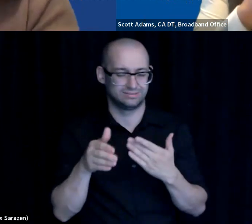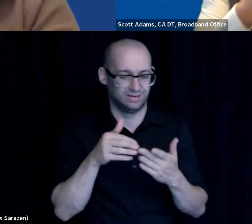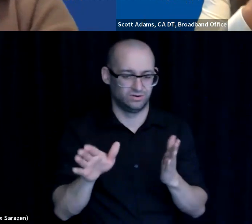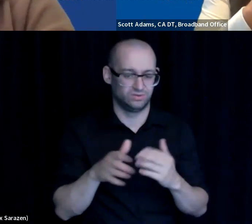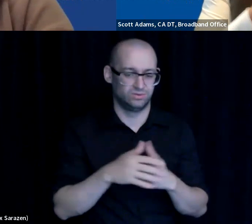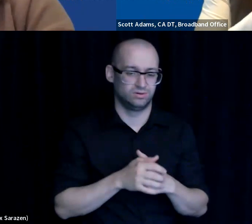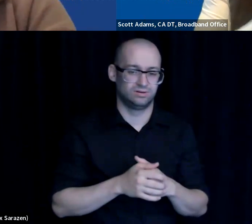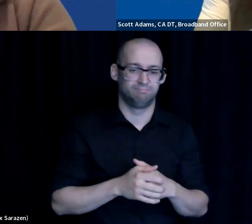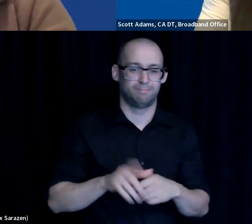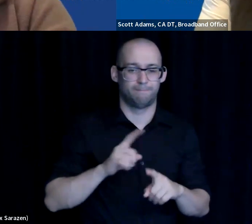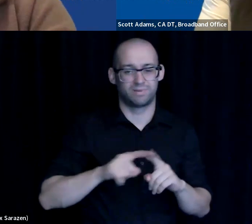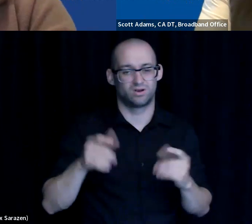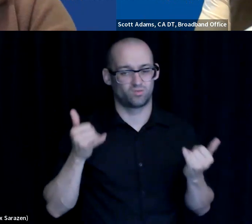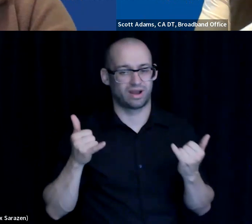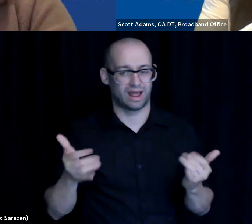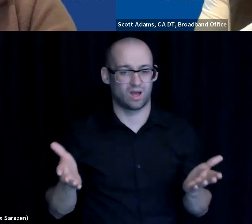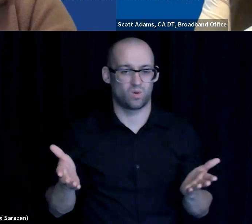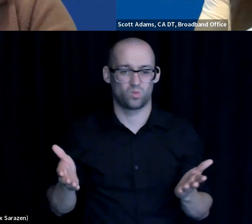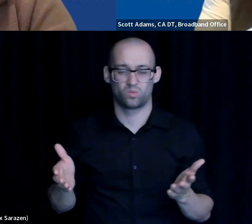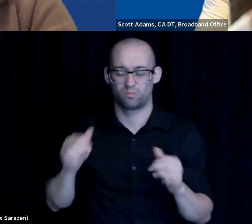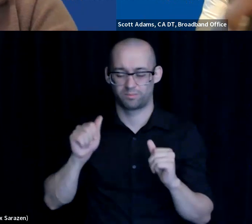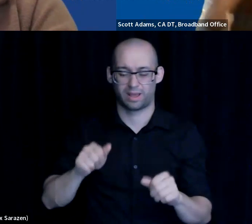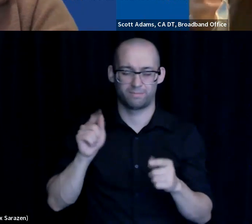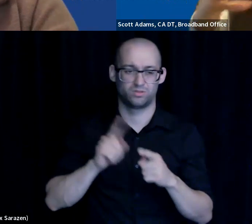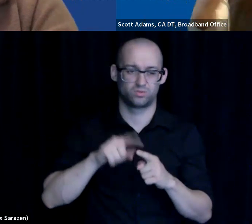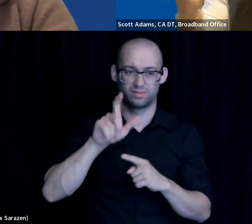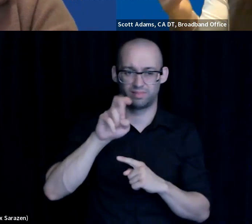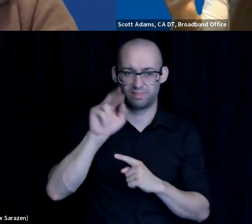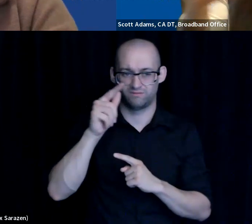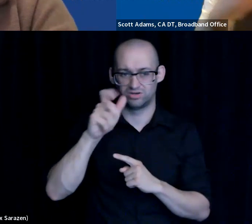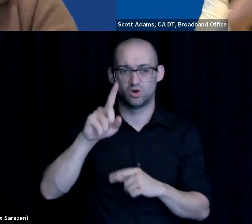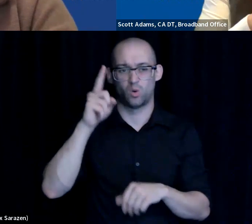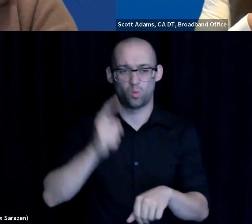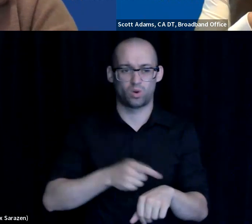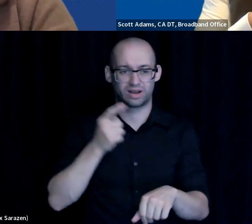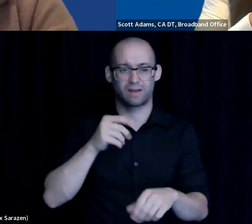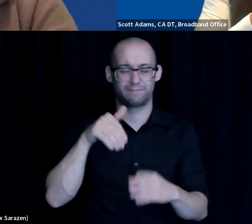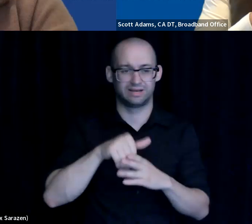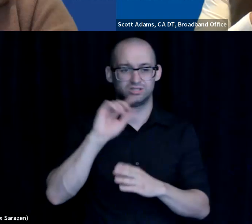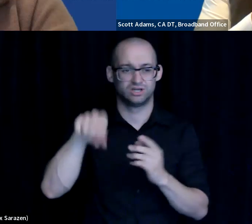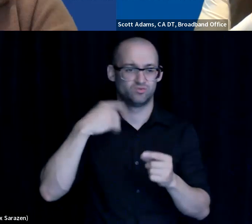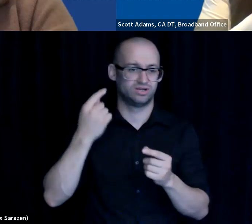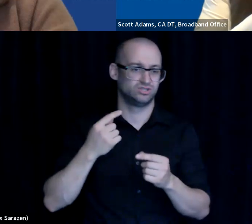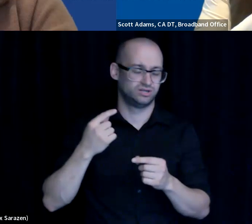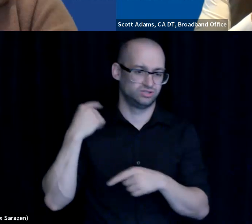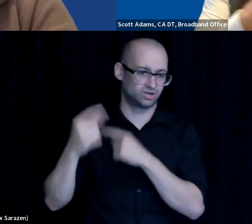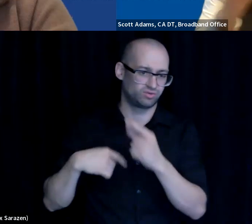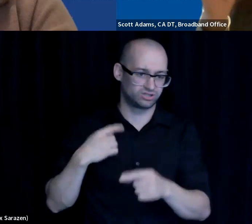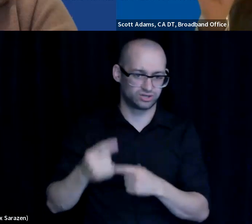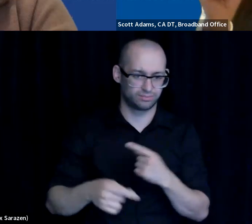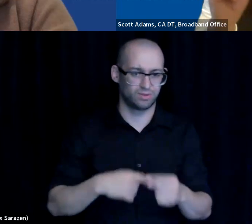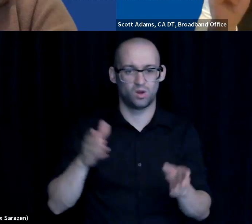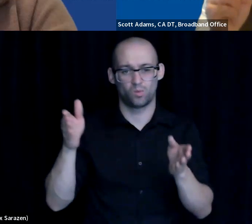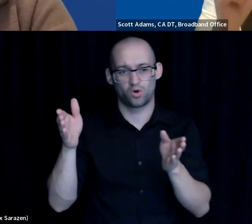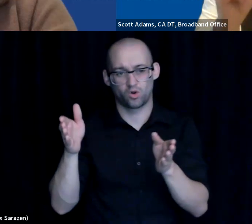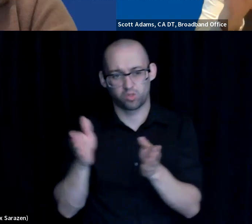the moment in time we're at is what we're going to be able to leverage once in a generation or once in 100-year investments to close the digital divide.